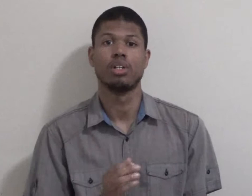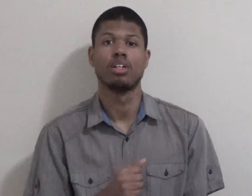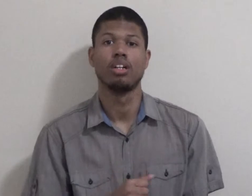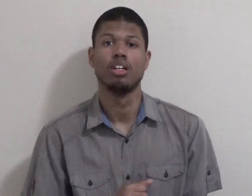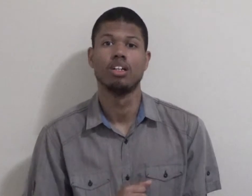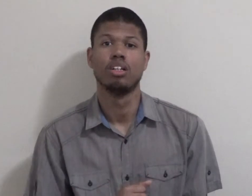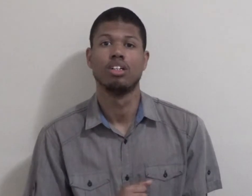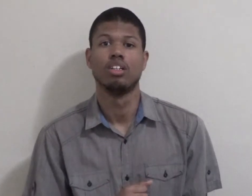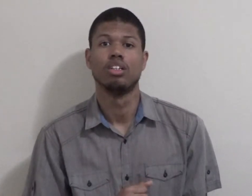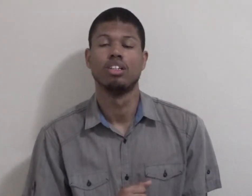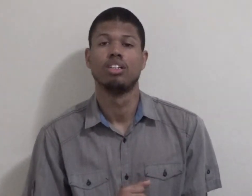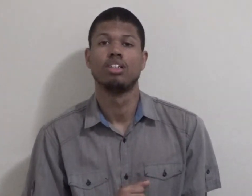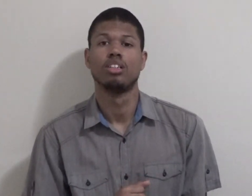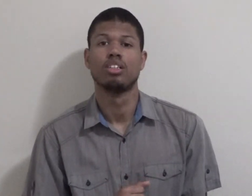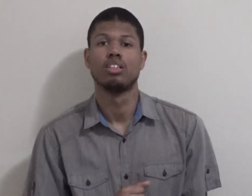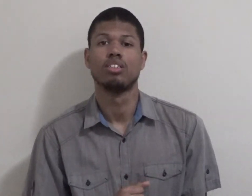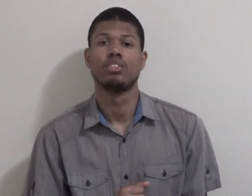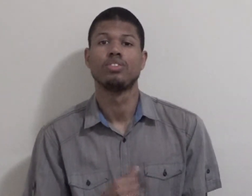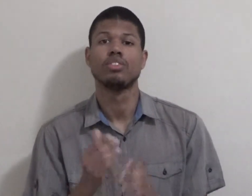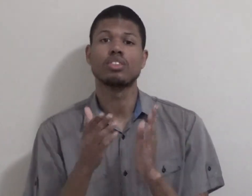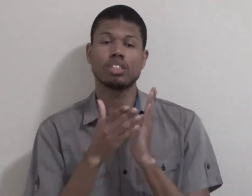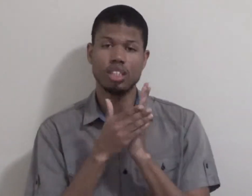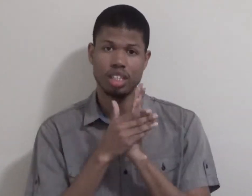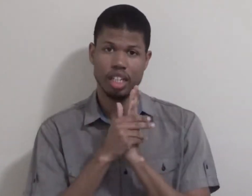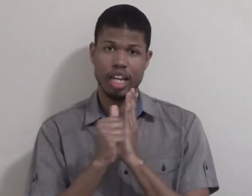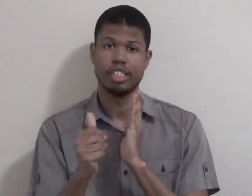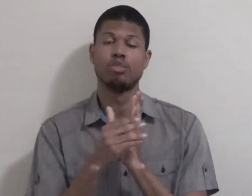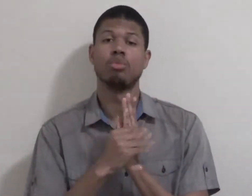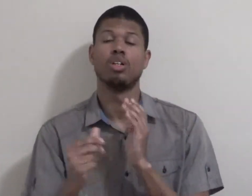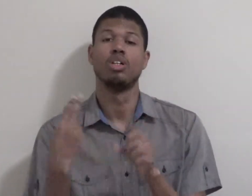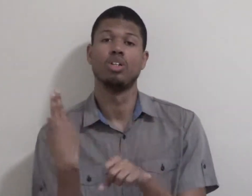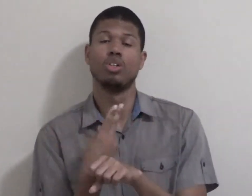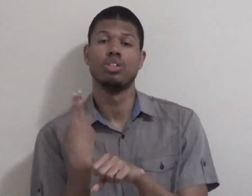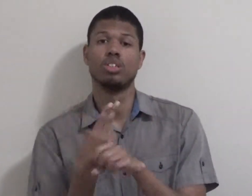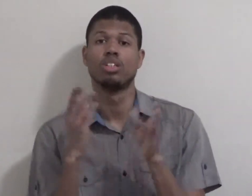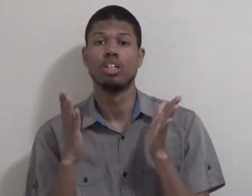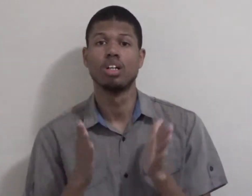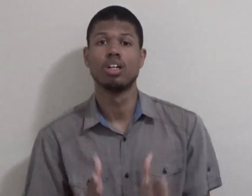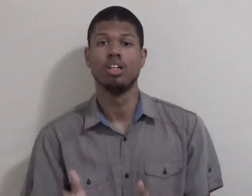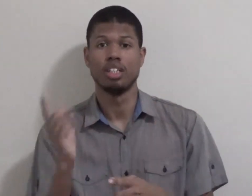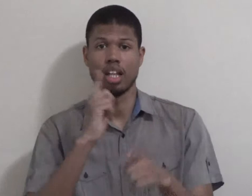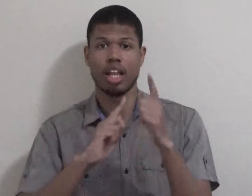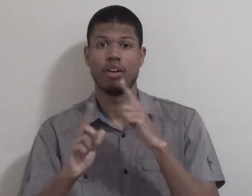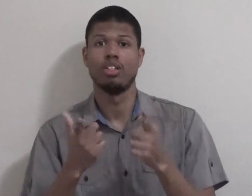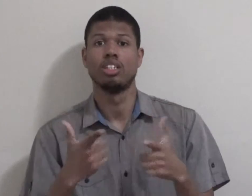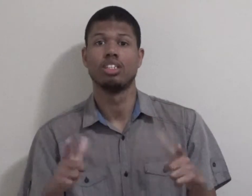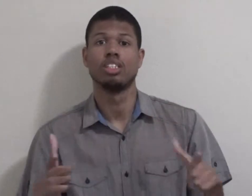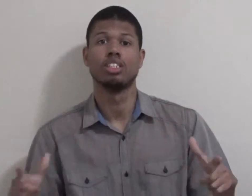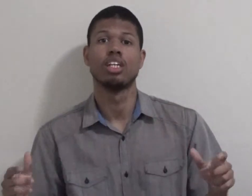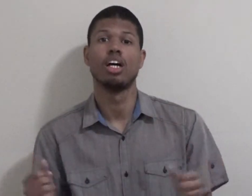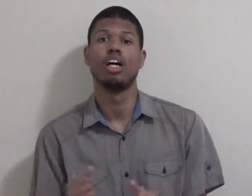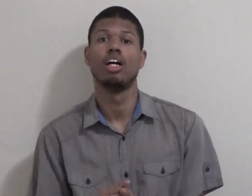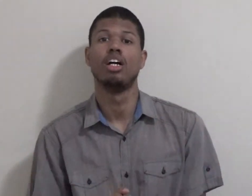Expert users of the language of signs frequently need additional training to become